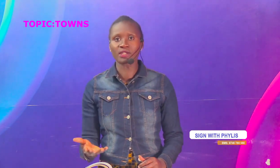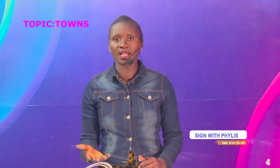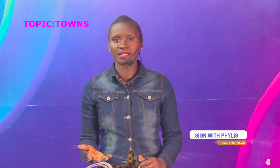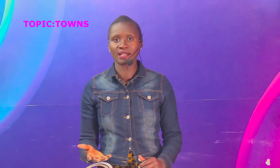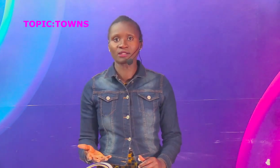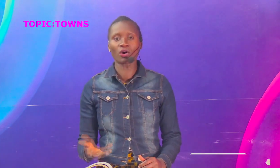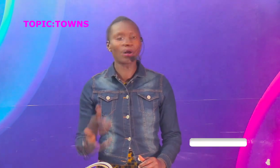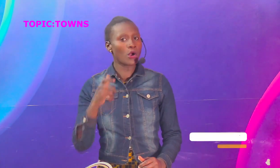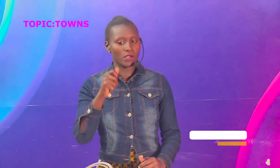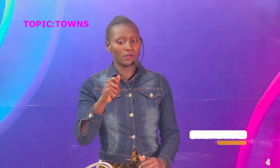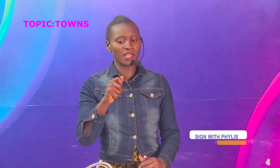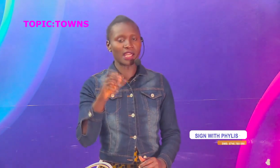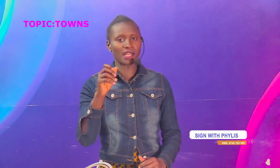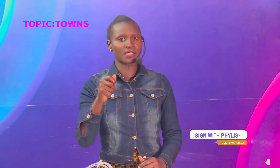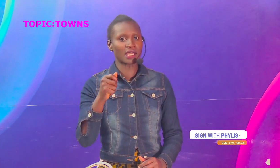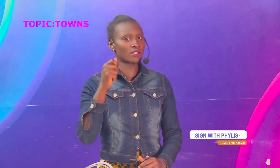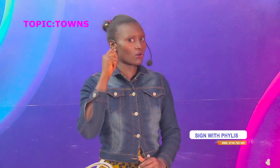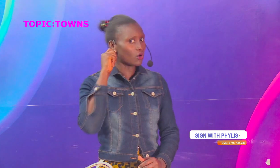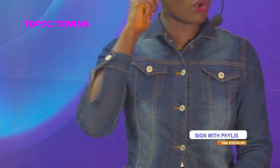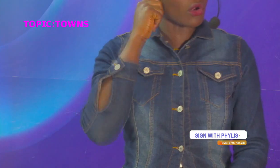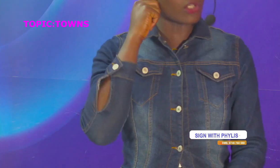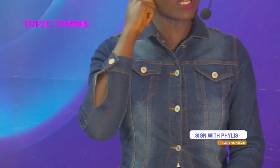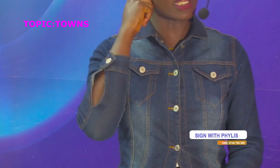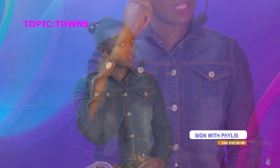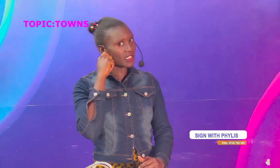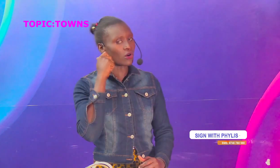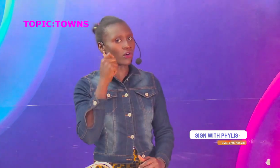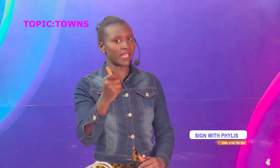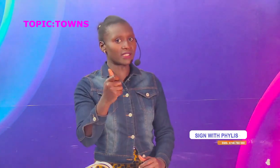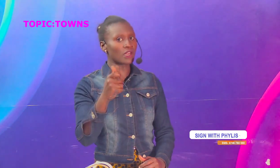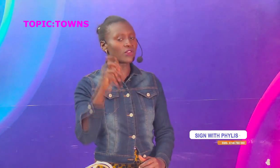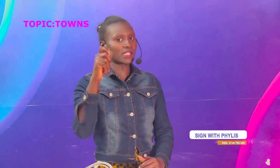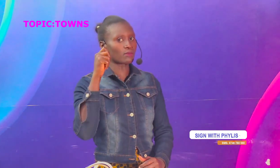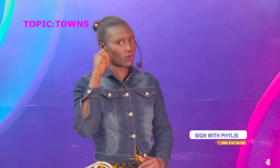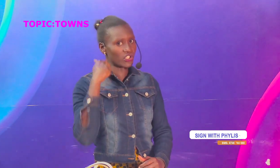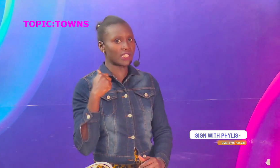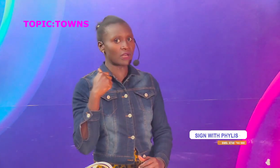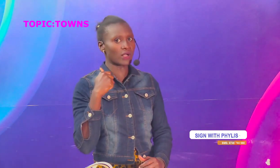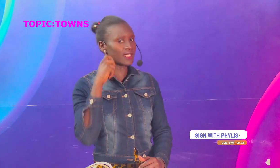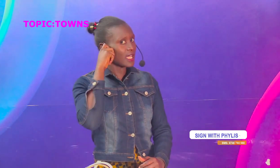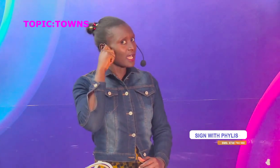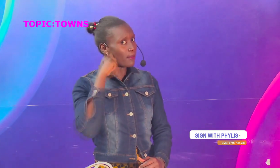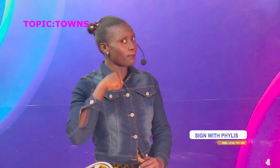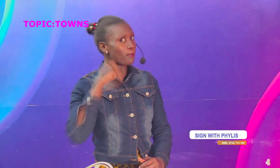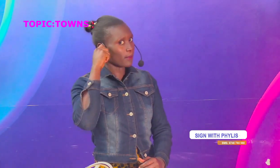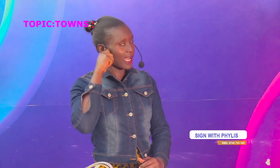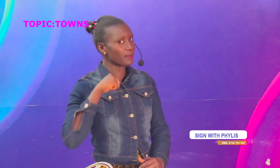hand. So making a right hand on your left here or right here, you just push it downwards. Kapsabet.